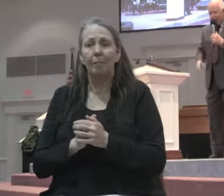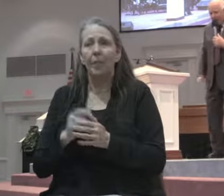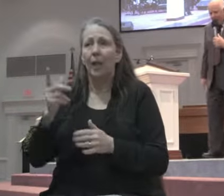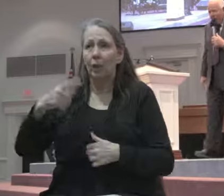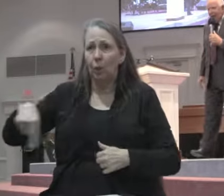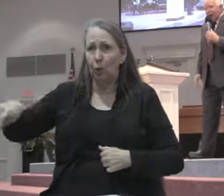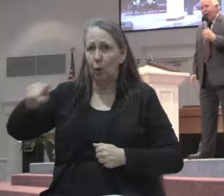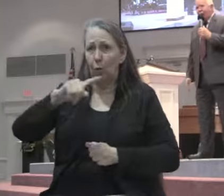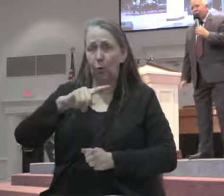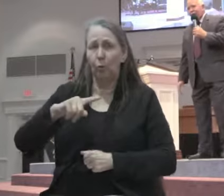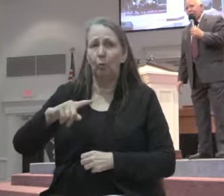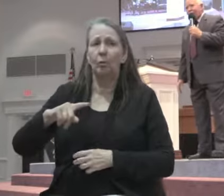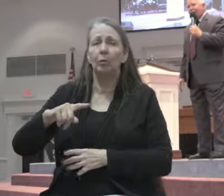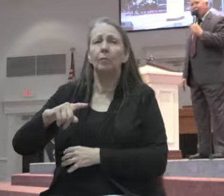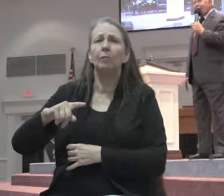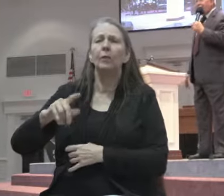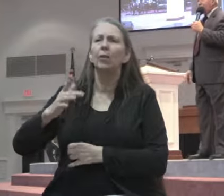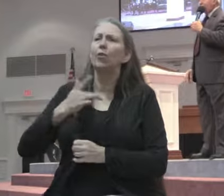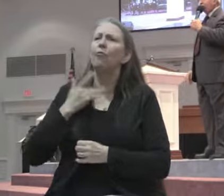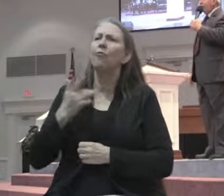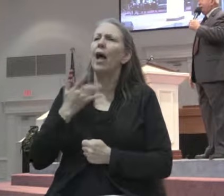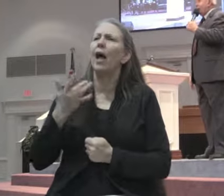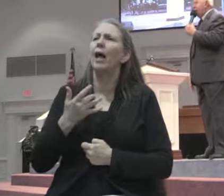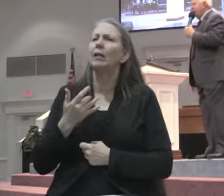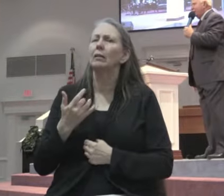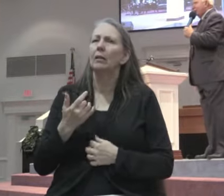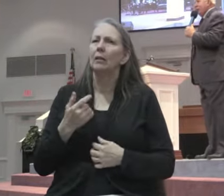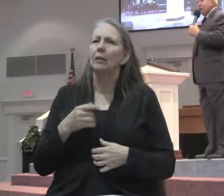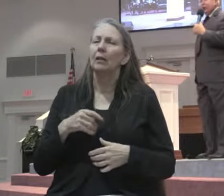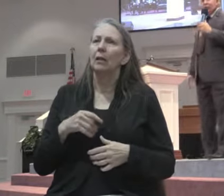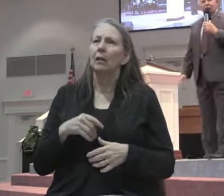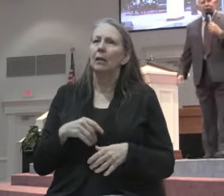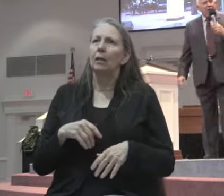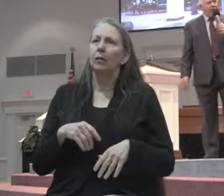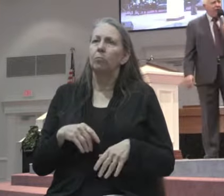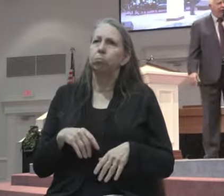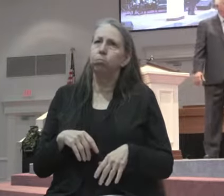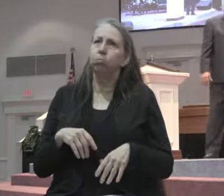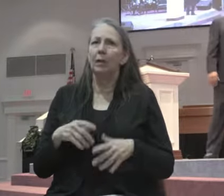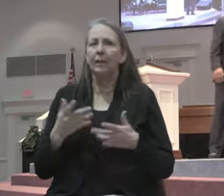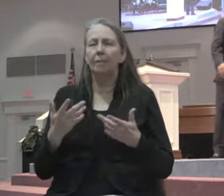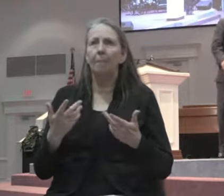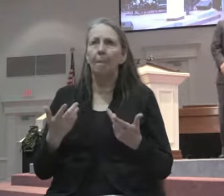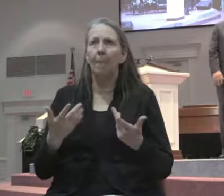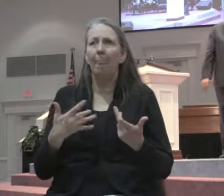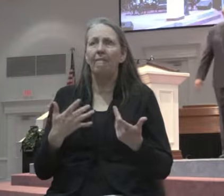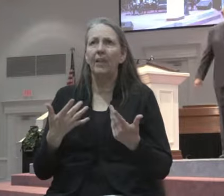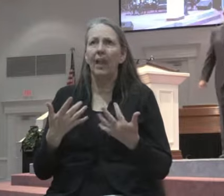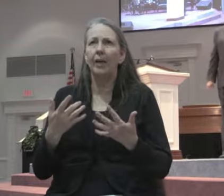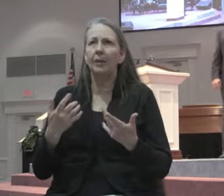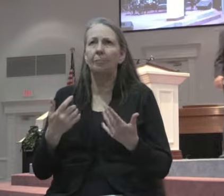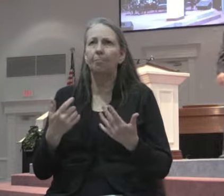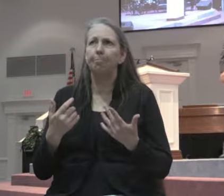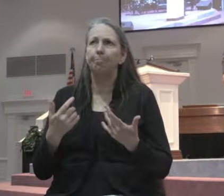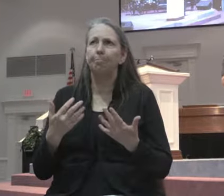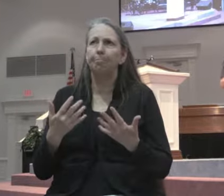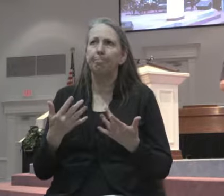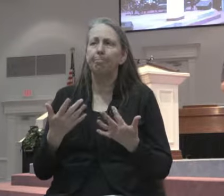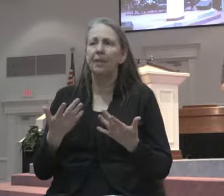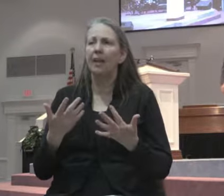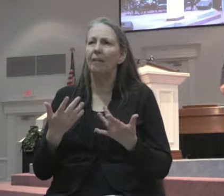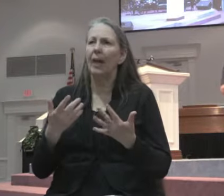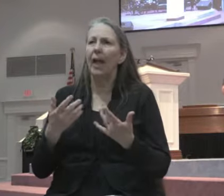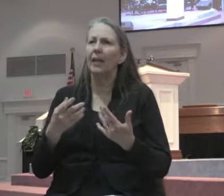you that you felt like a little shaking and joining and getting together and rattling, you felt like that was